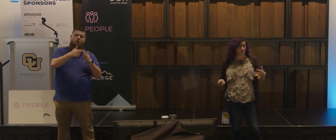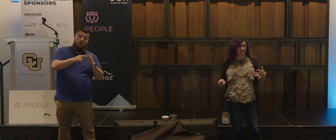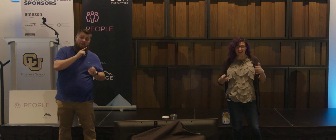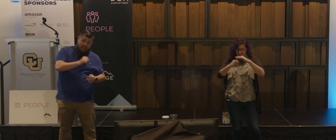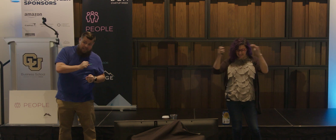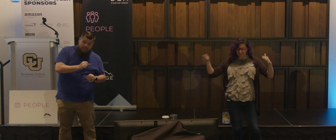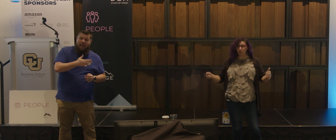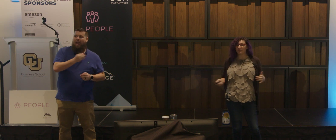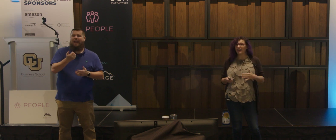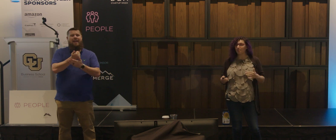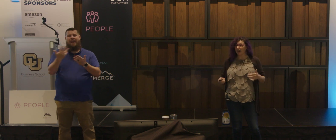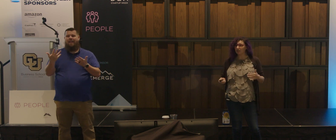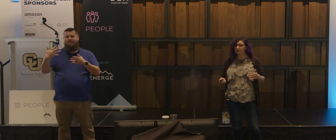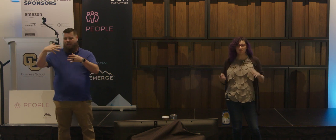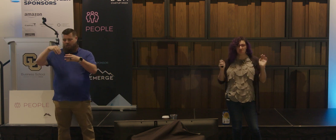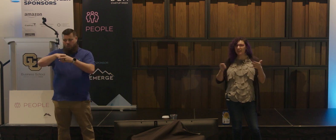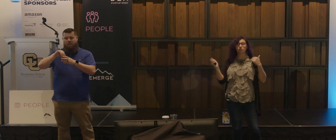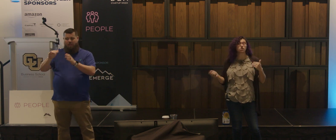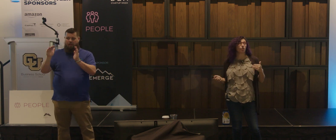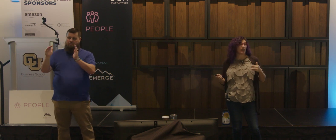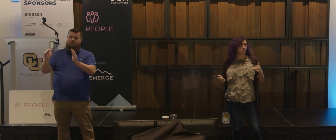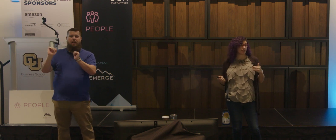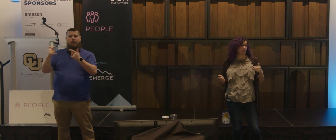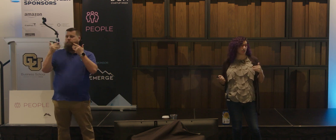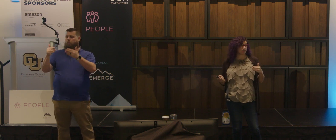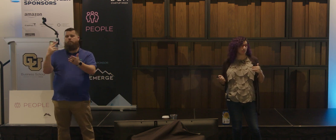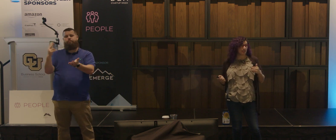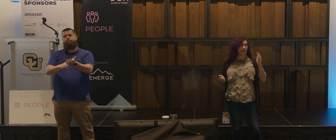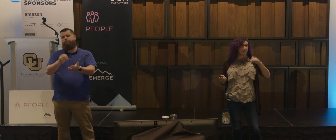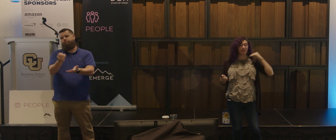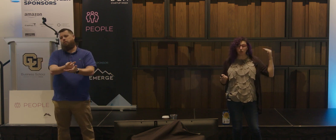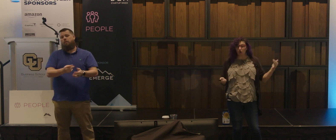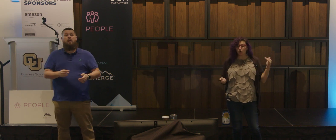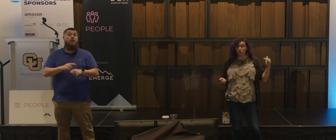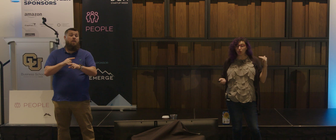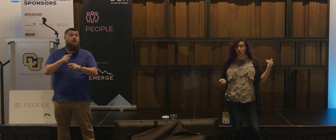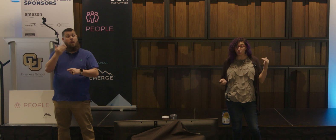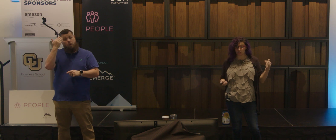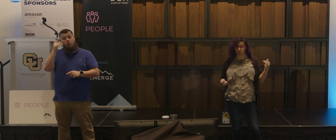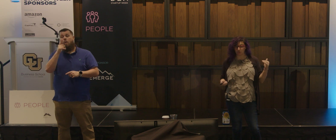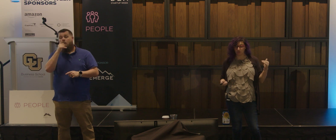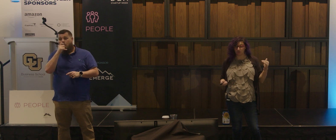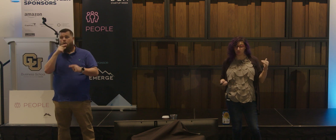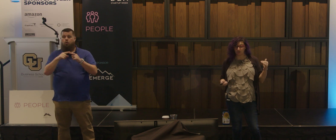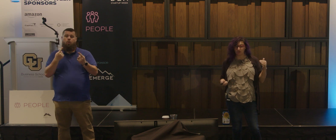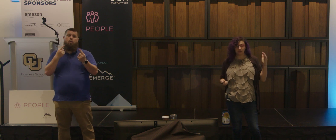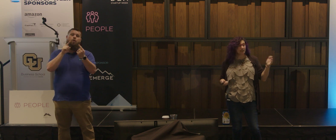is, and anything within that box, they can just go ahead and sign off on. And then they know who to go